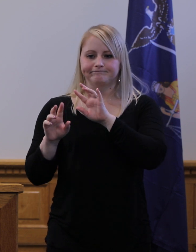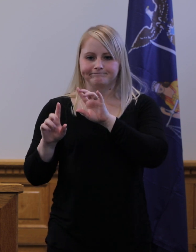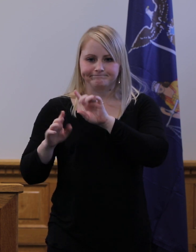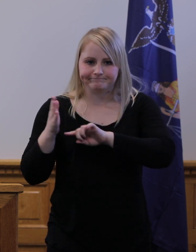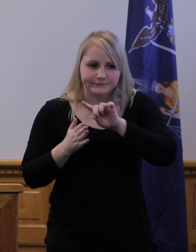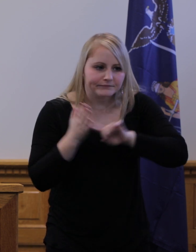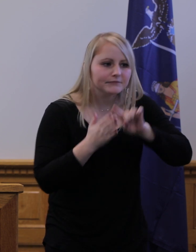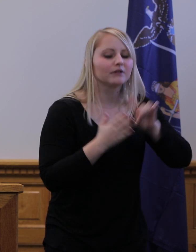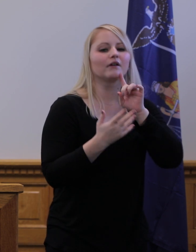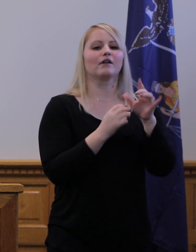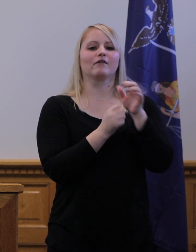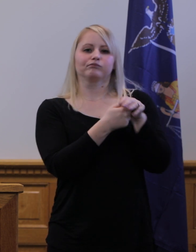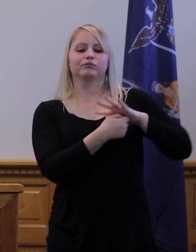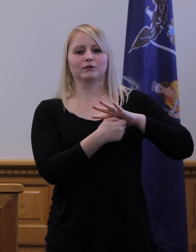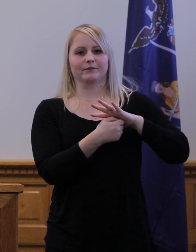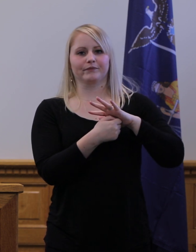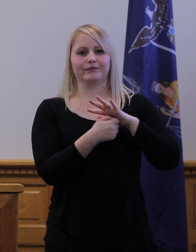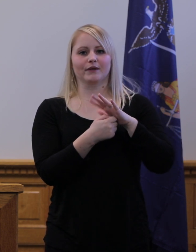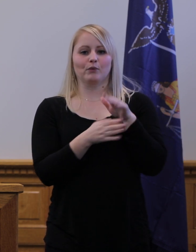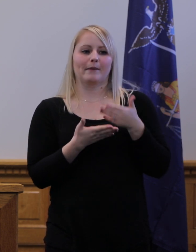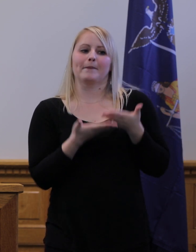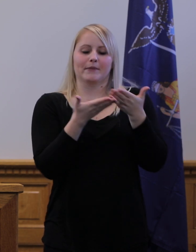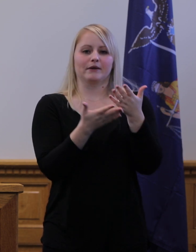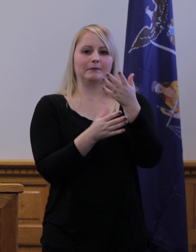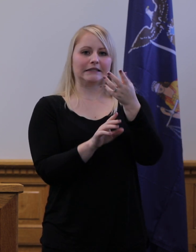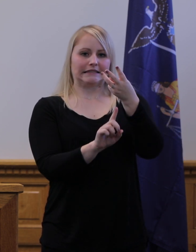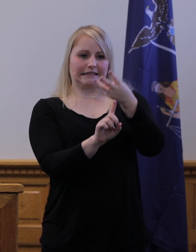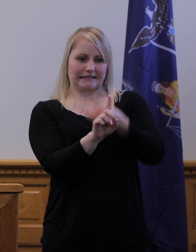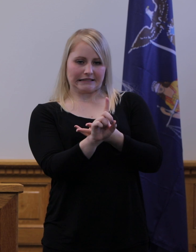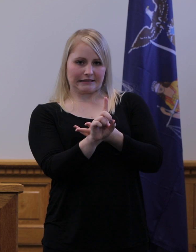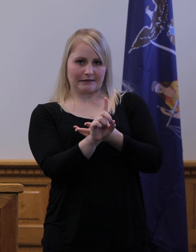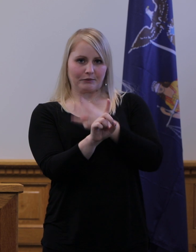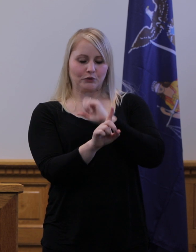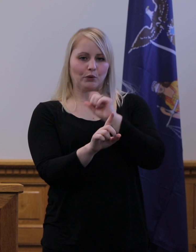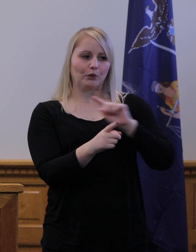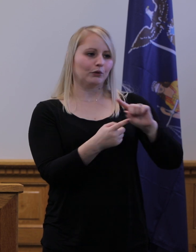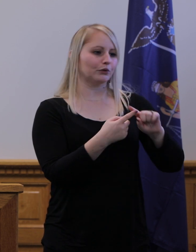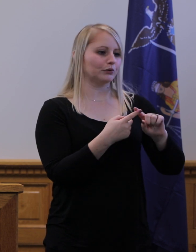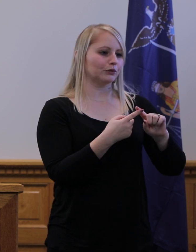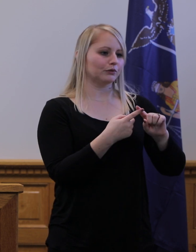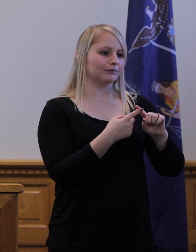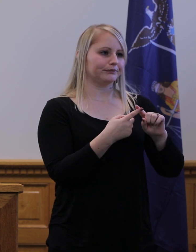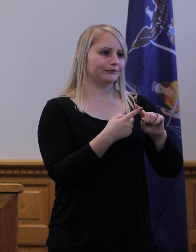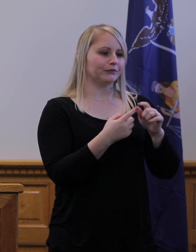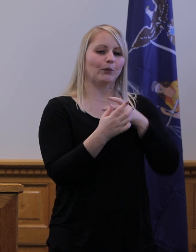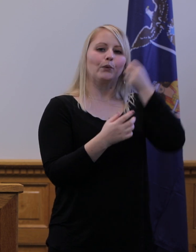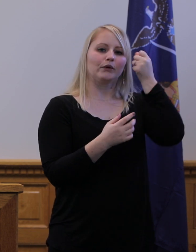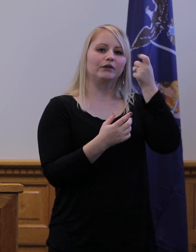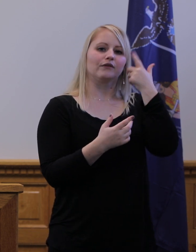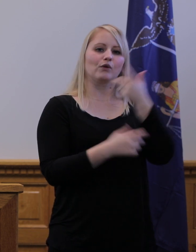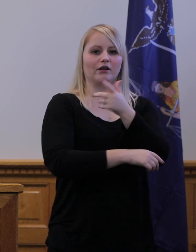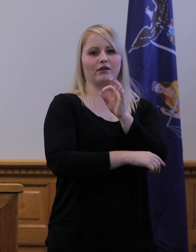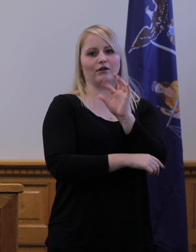Control recommends that anyone aged 6 months of age or older receive flu vaccine. The Health Department